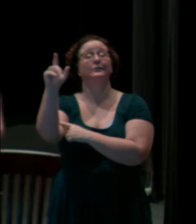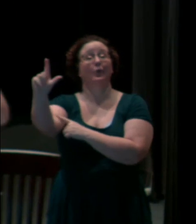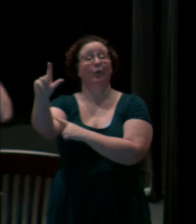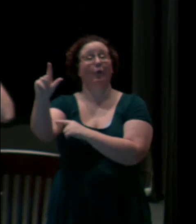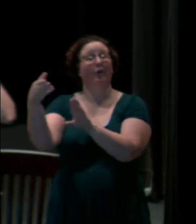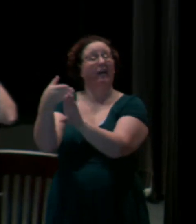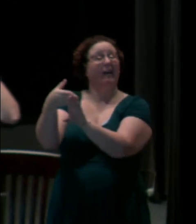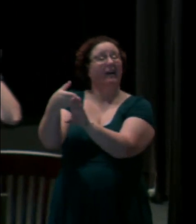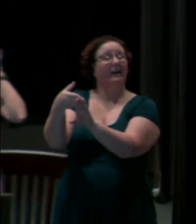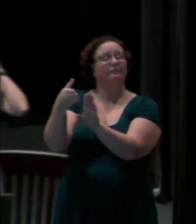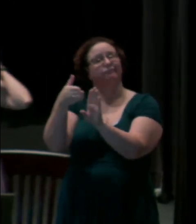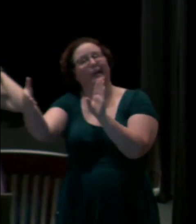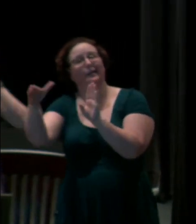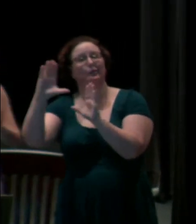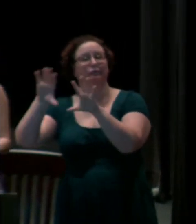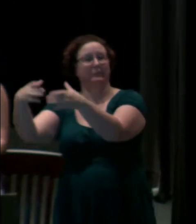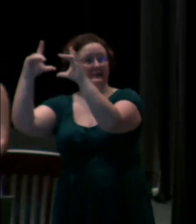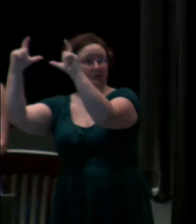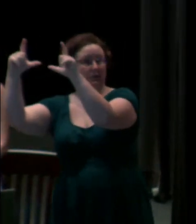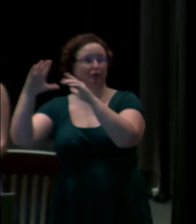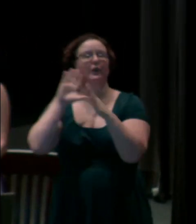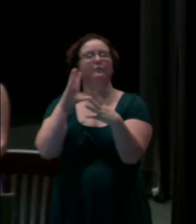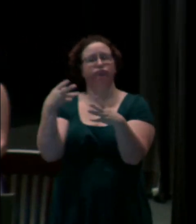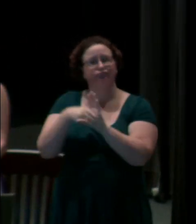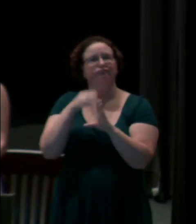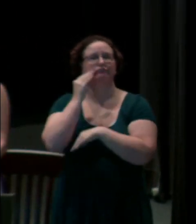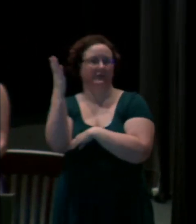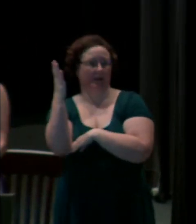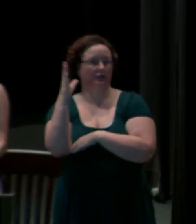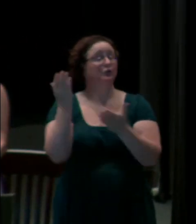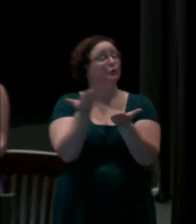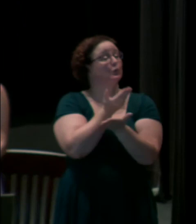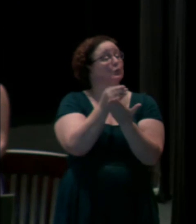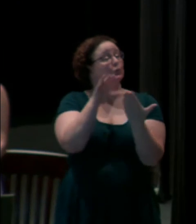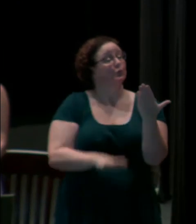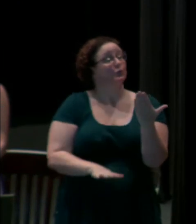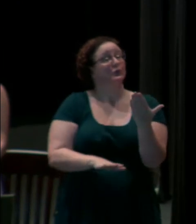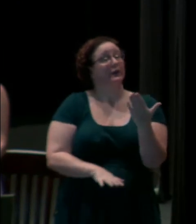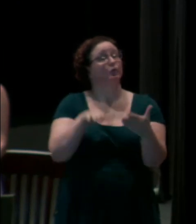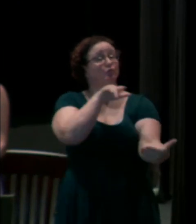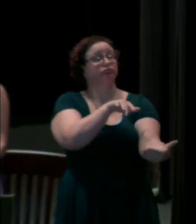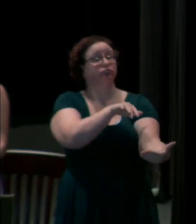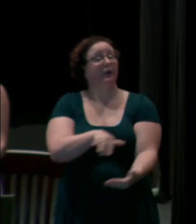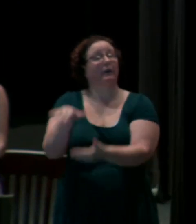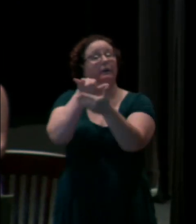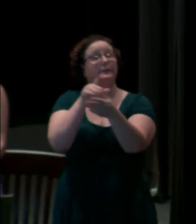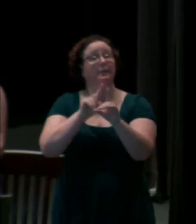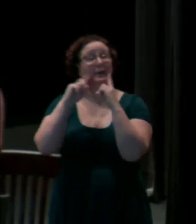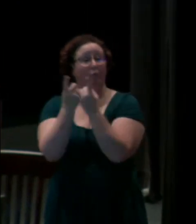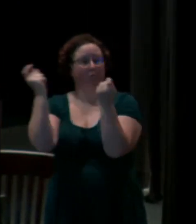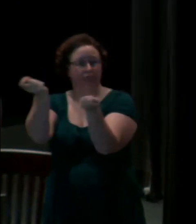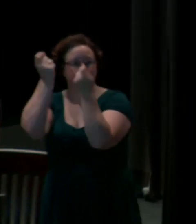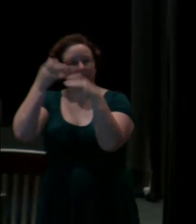and join them for lunch. New students and families can then attend the academic department fair after lunch.